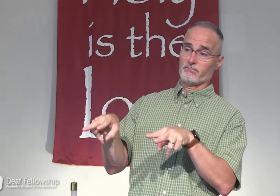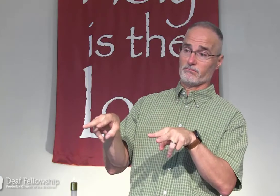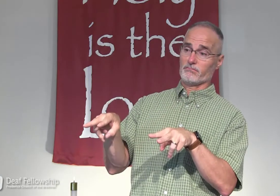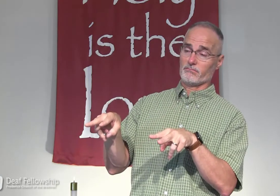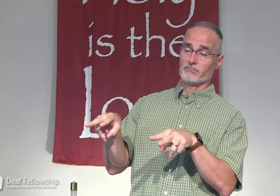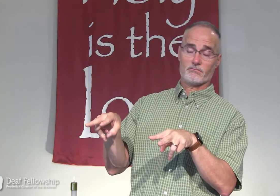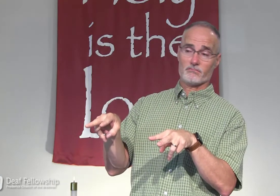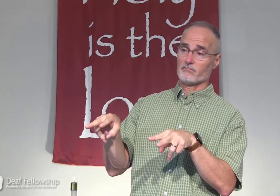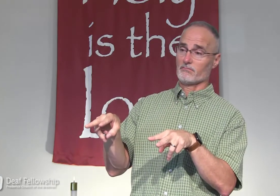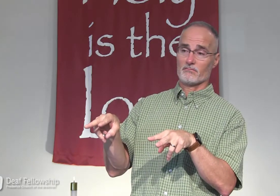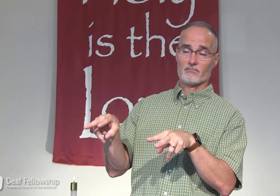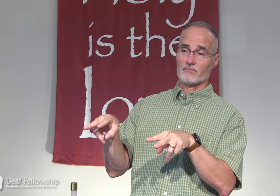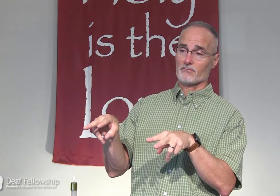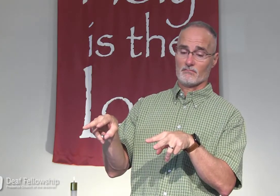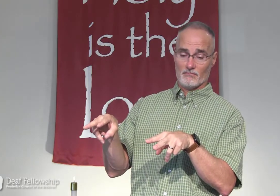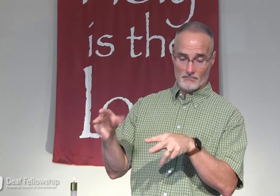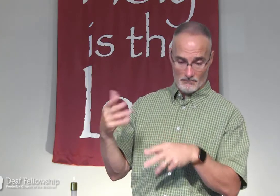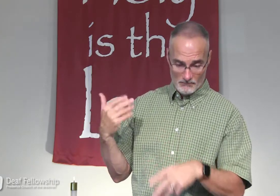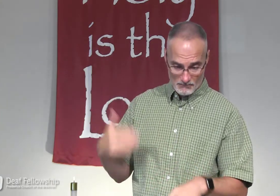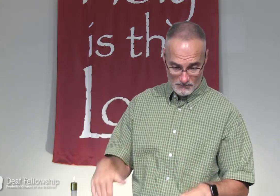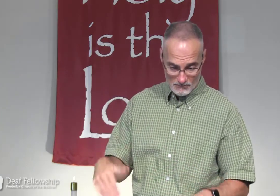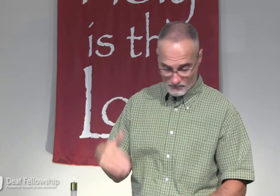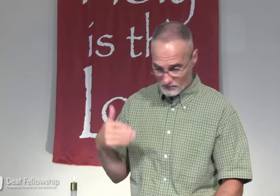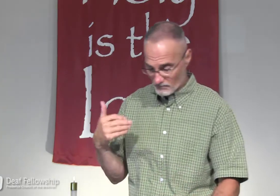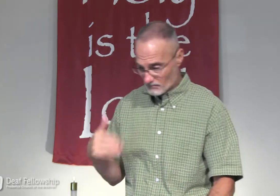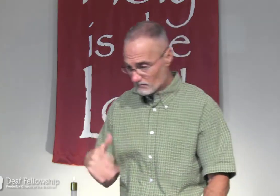But now, when I look at him,